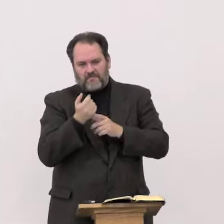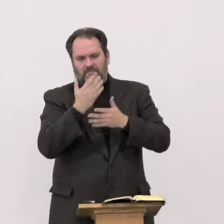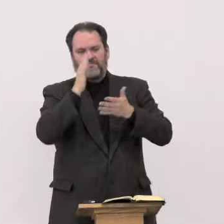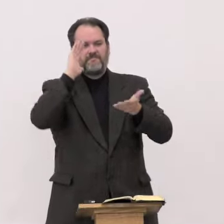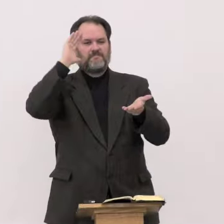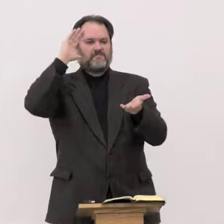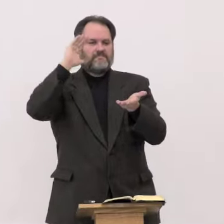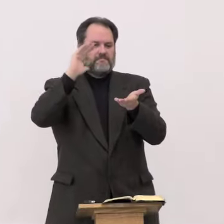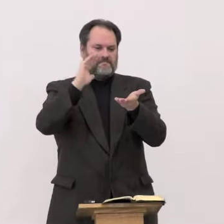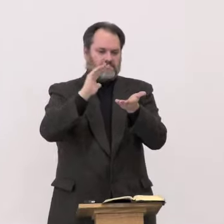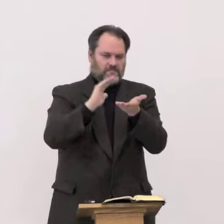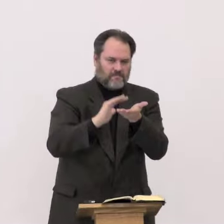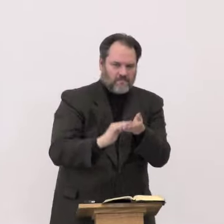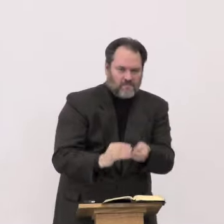it's fine.